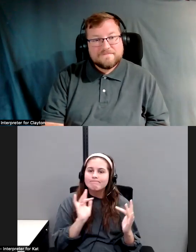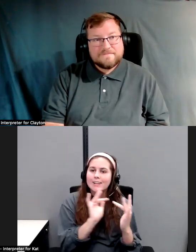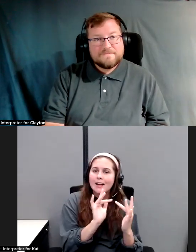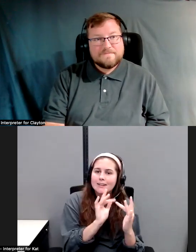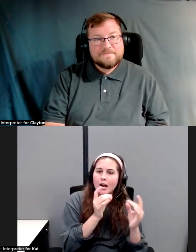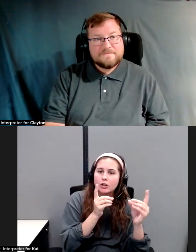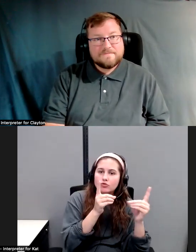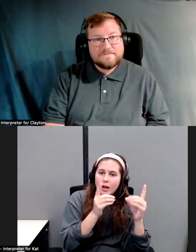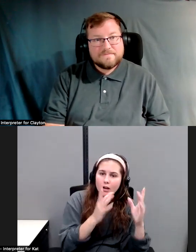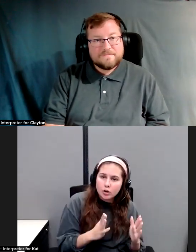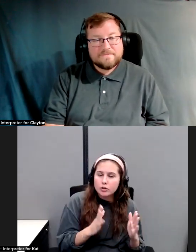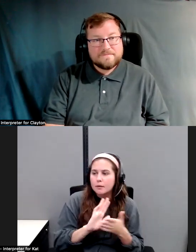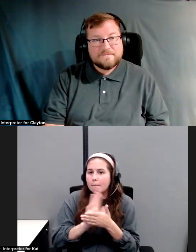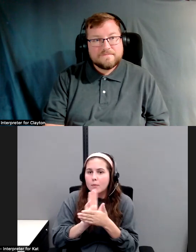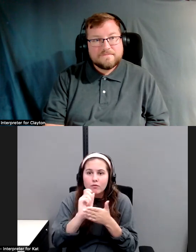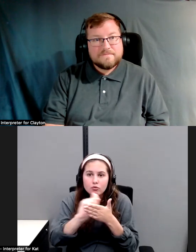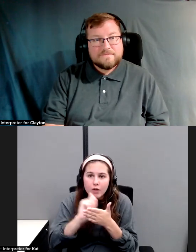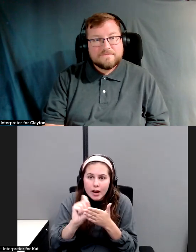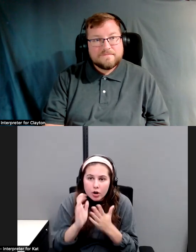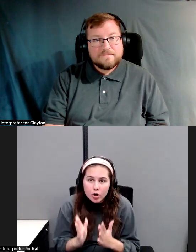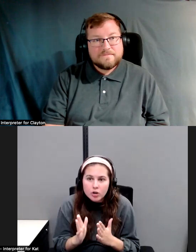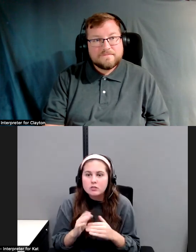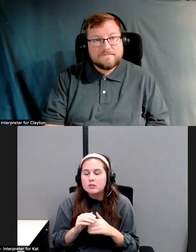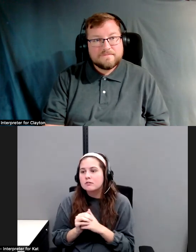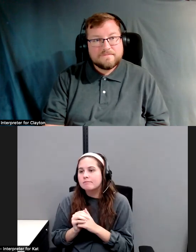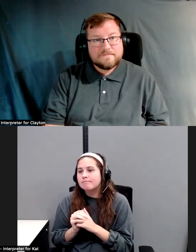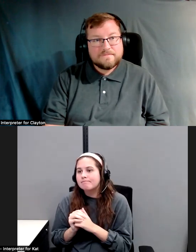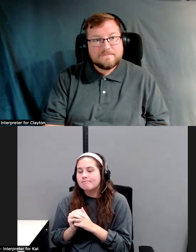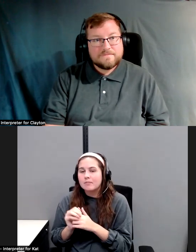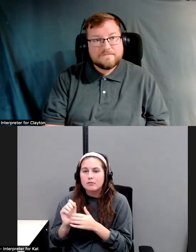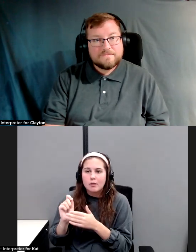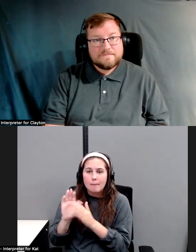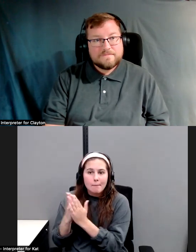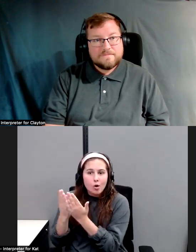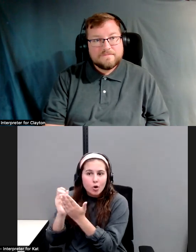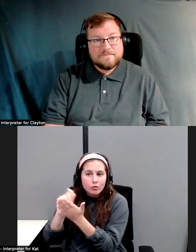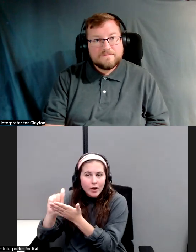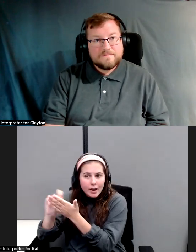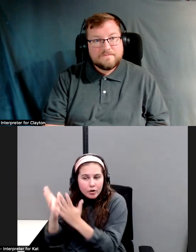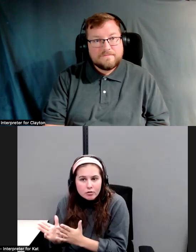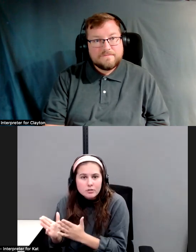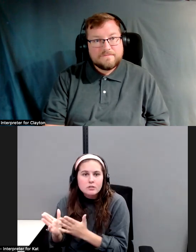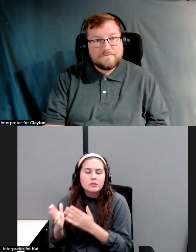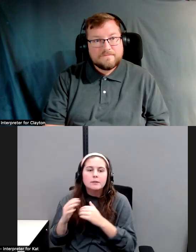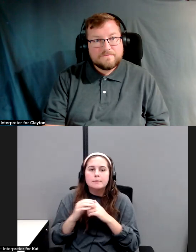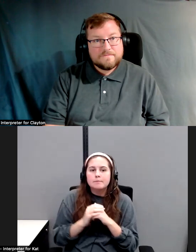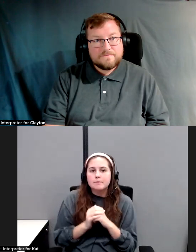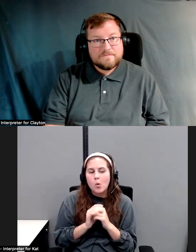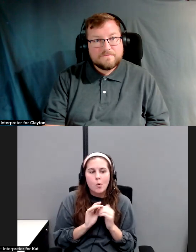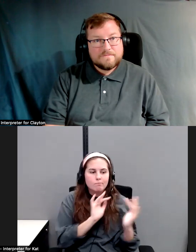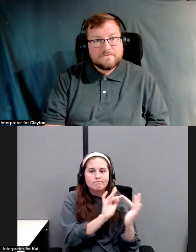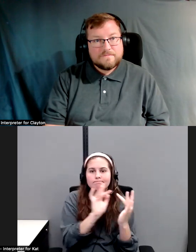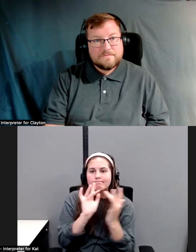writers, authors, and supporting roles that is the lead, this and that.